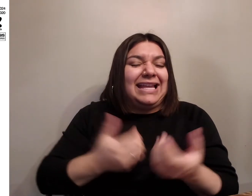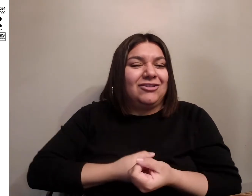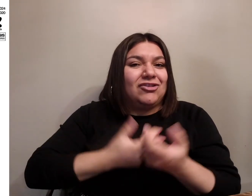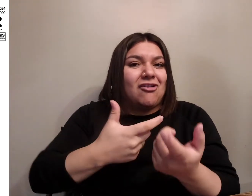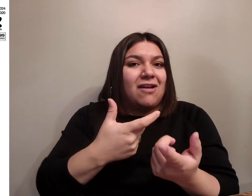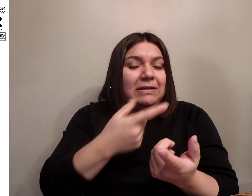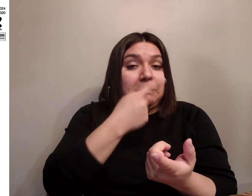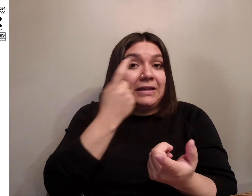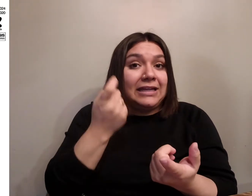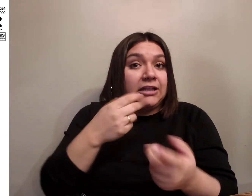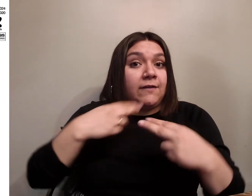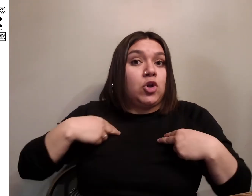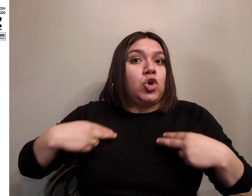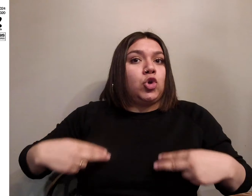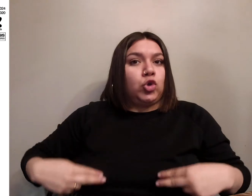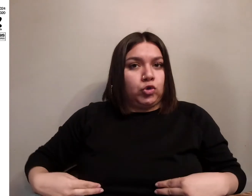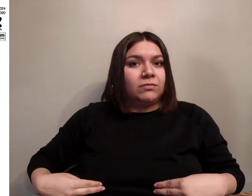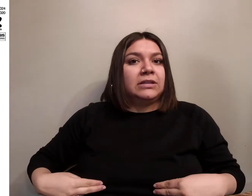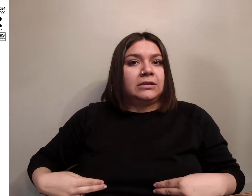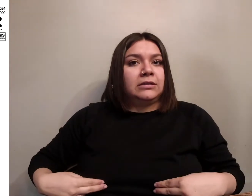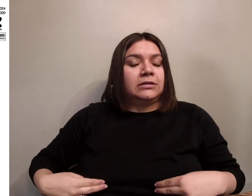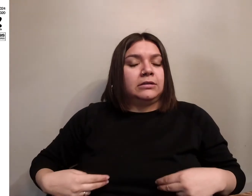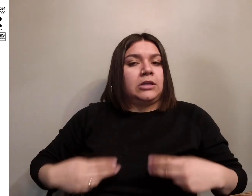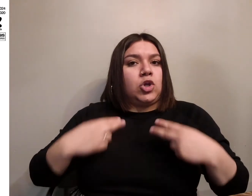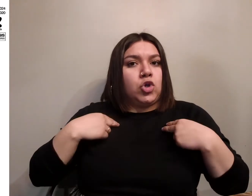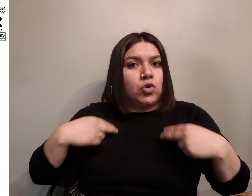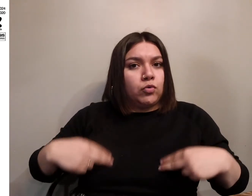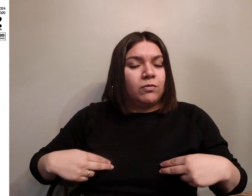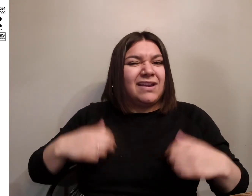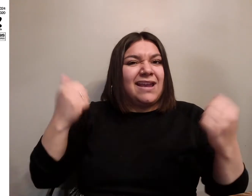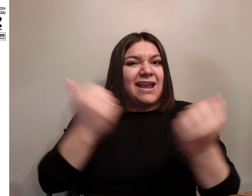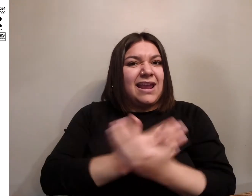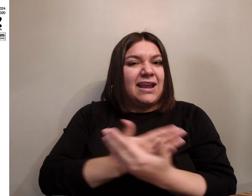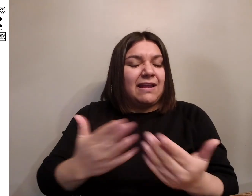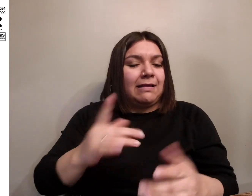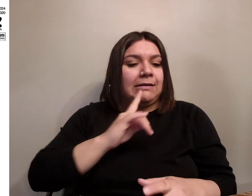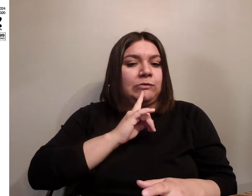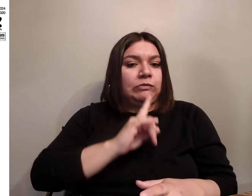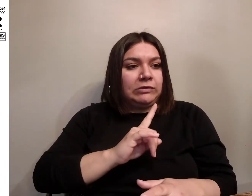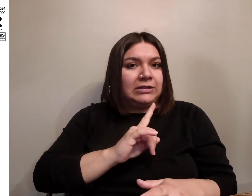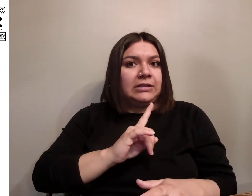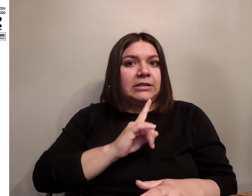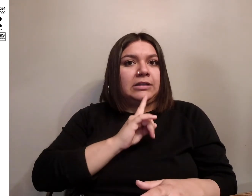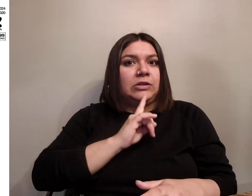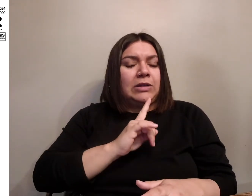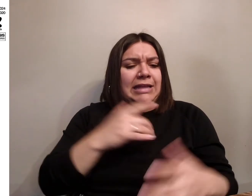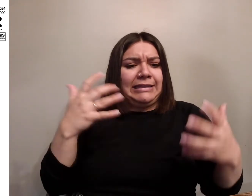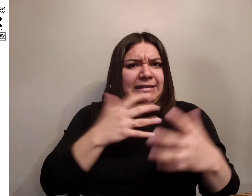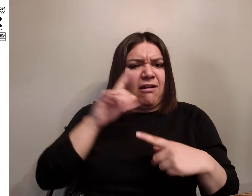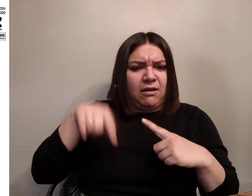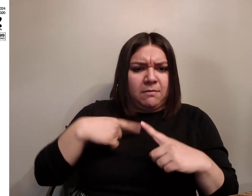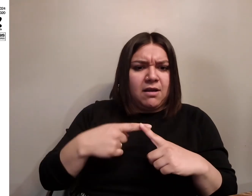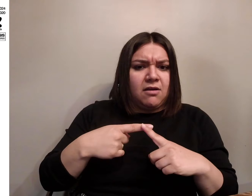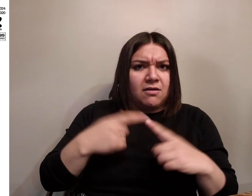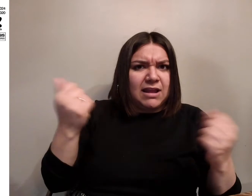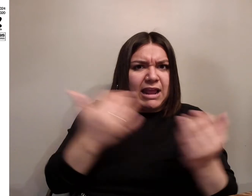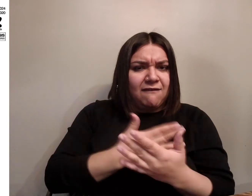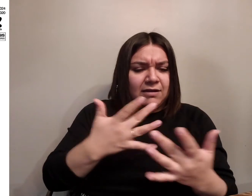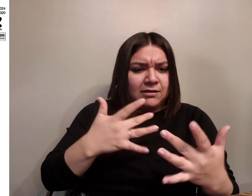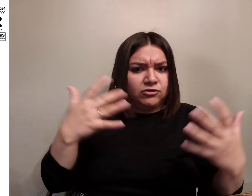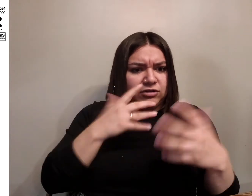anthropogenic. Right. They are all things caused by humankind. All of the things that we're